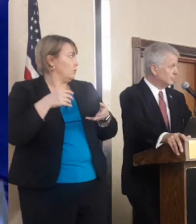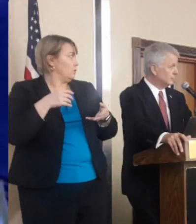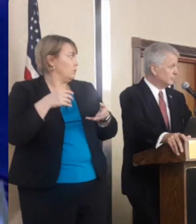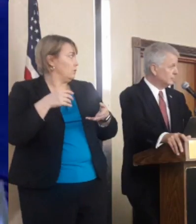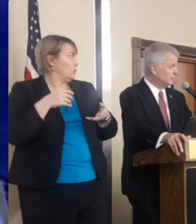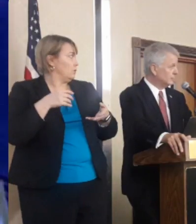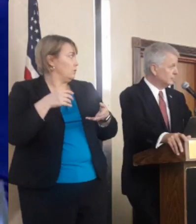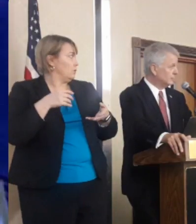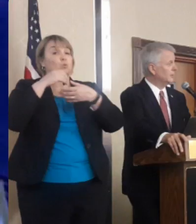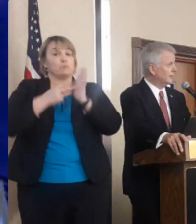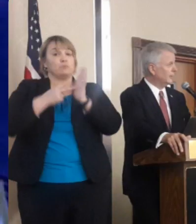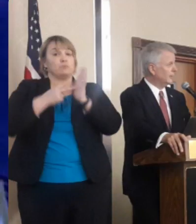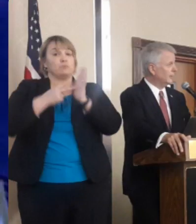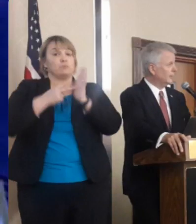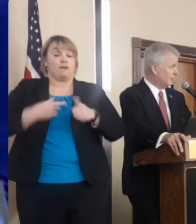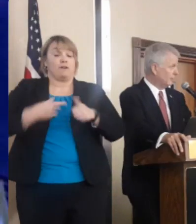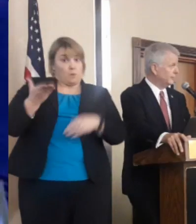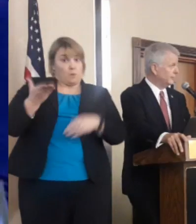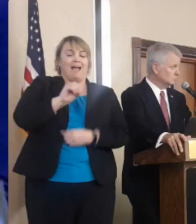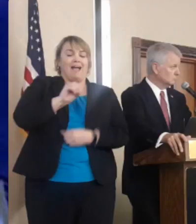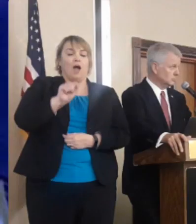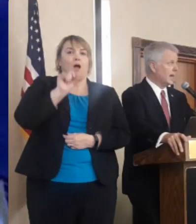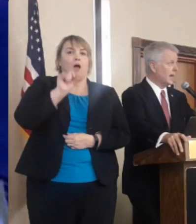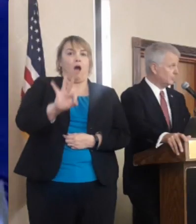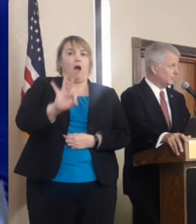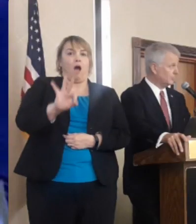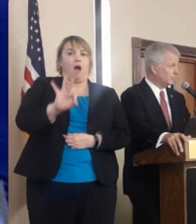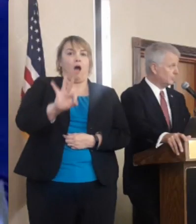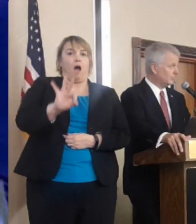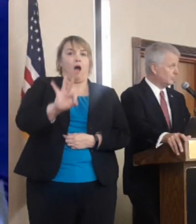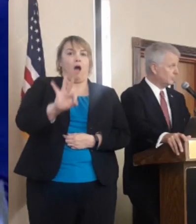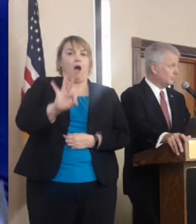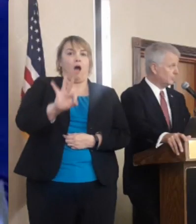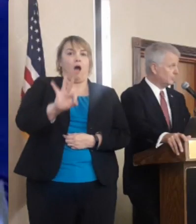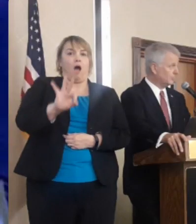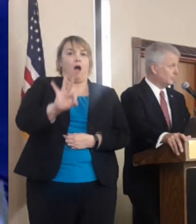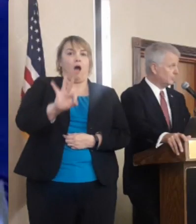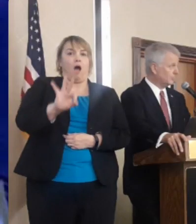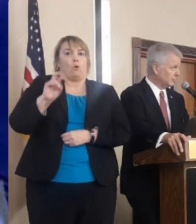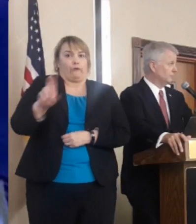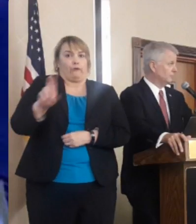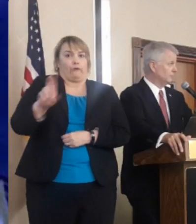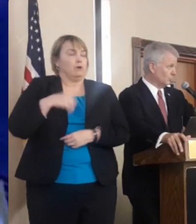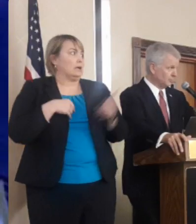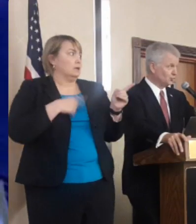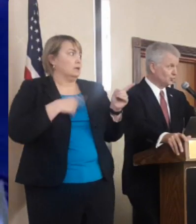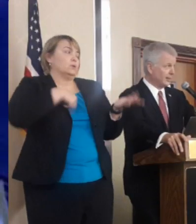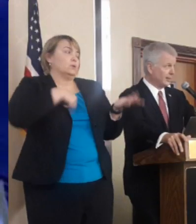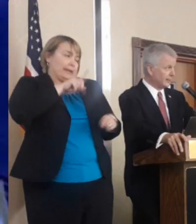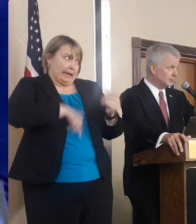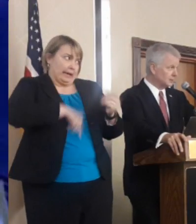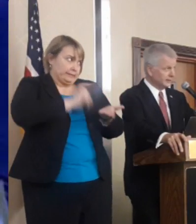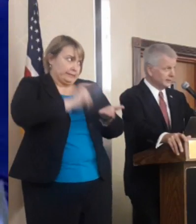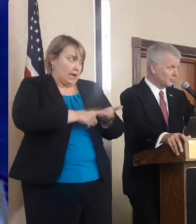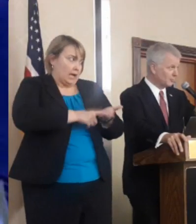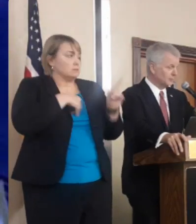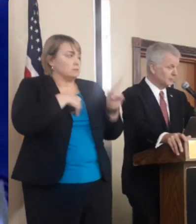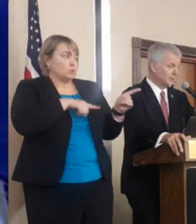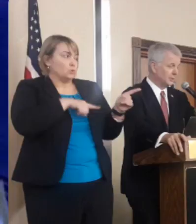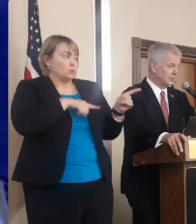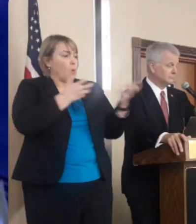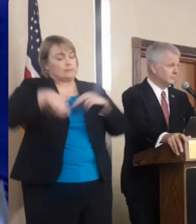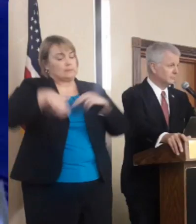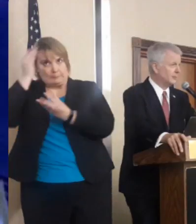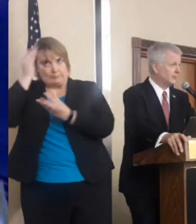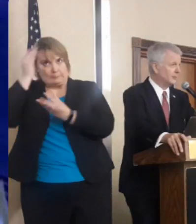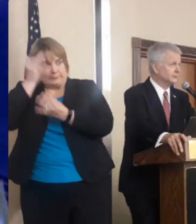out of order, and therefore not up on the floor at the moment. If you're welcome to try and bring a slightly different one, but that one's